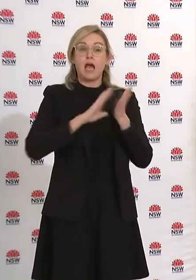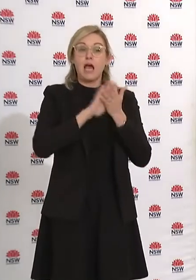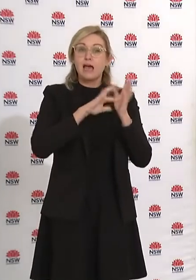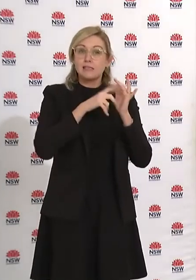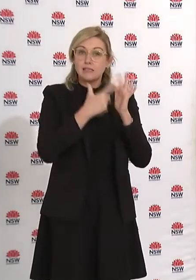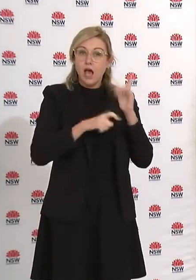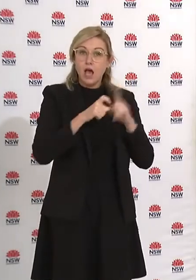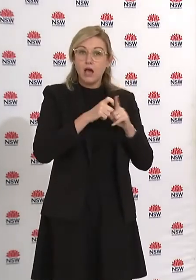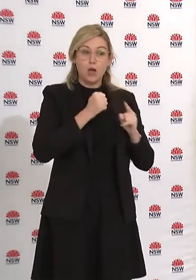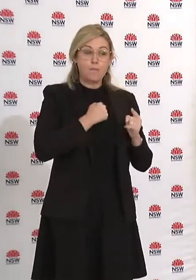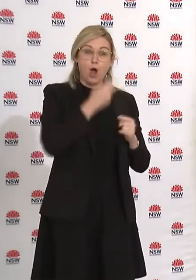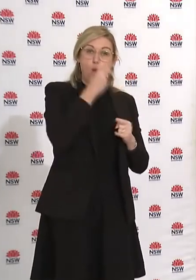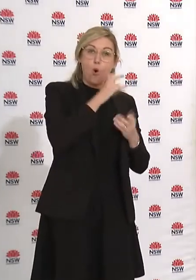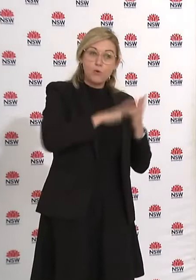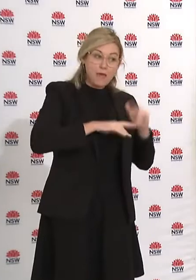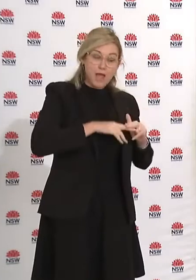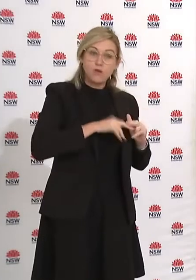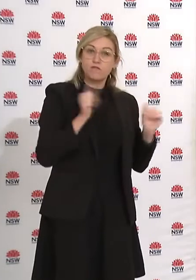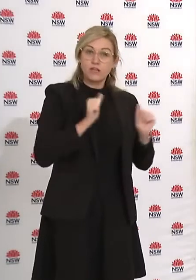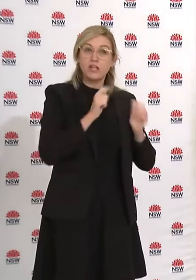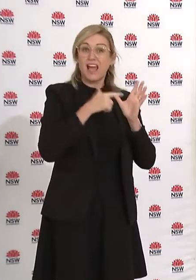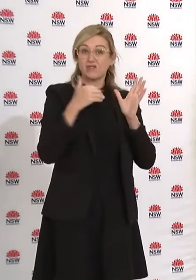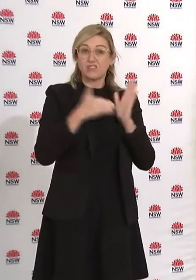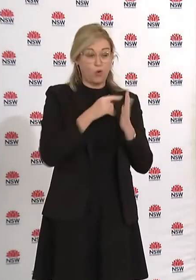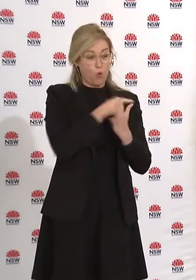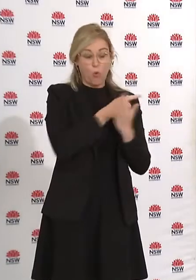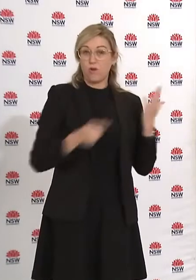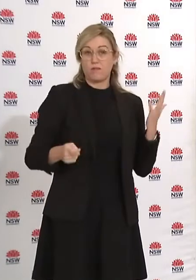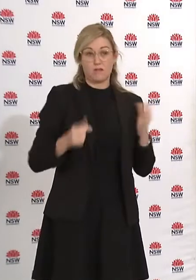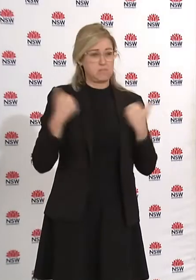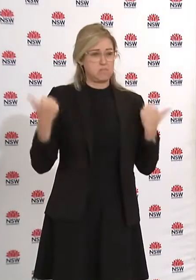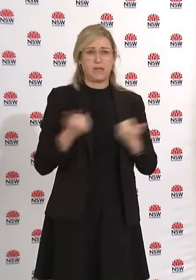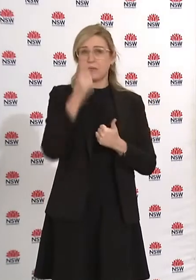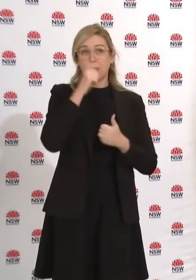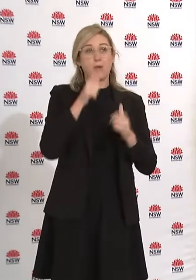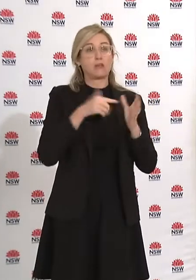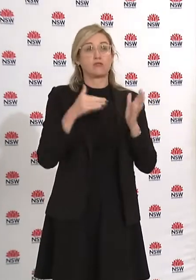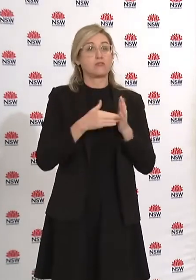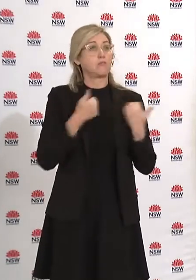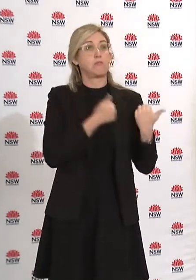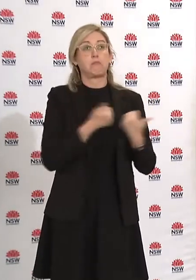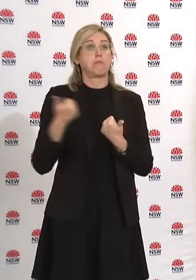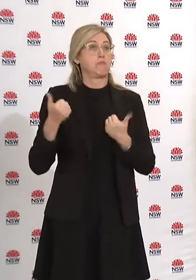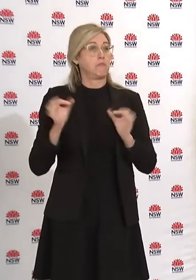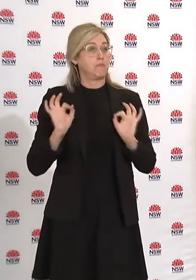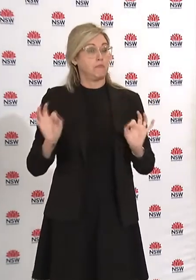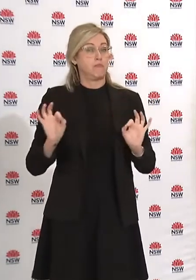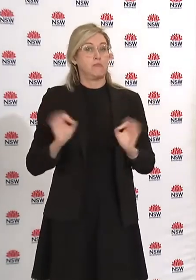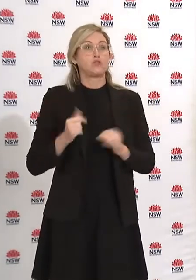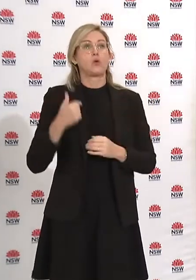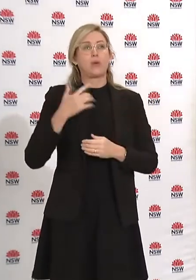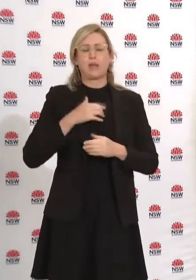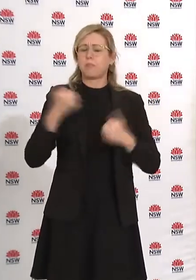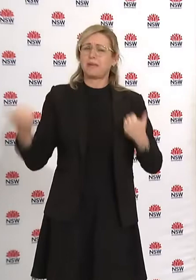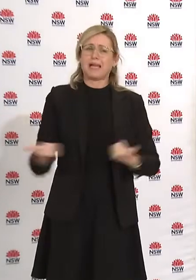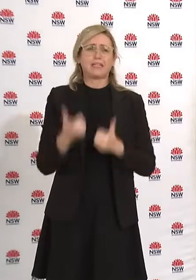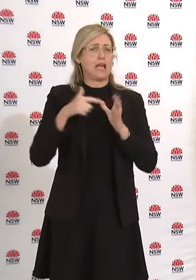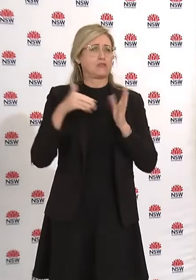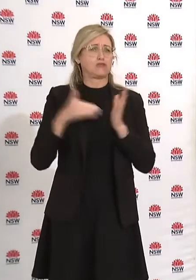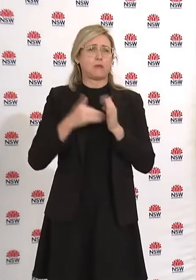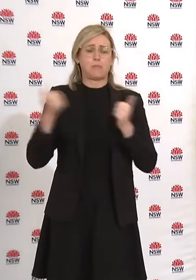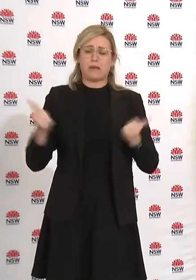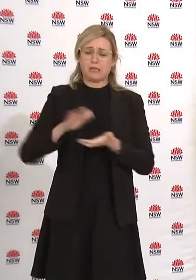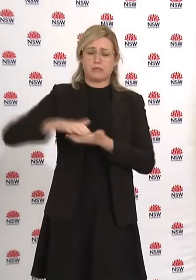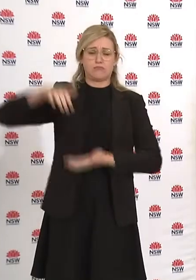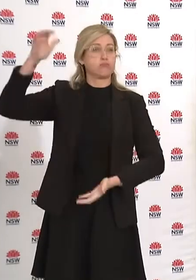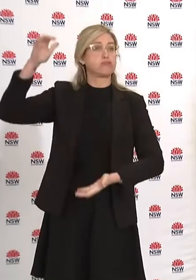AstraZeneca is a very, very effective vaccine. So we are redoubling our efforts in using up the supplies of AstraZeneca that we have,